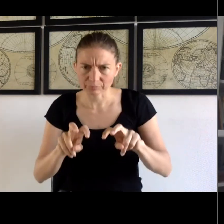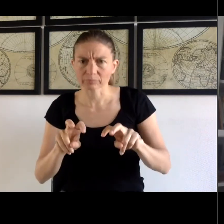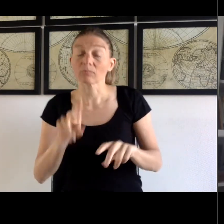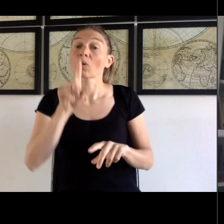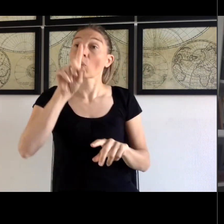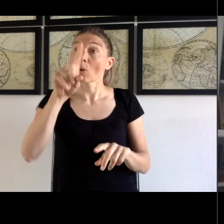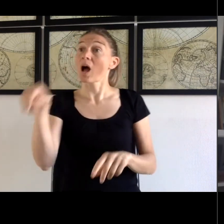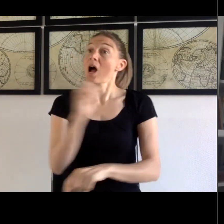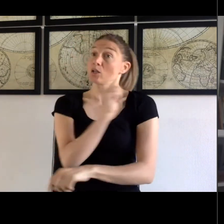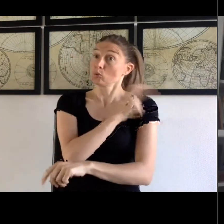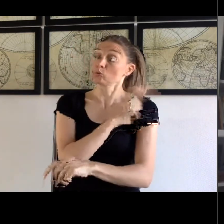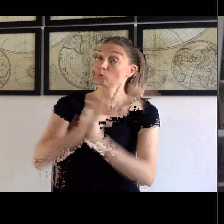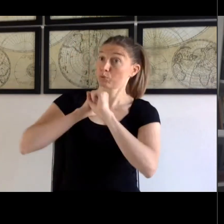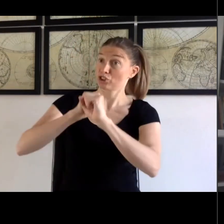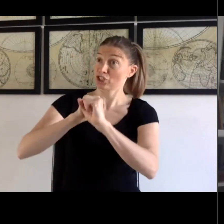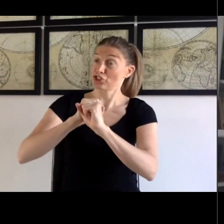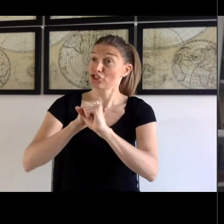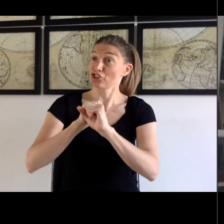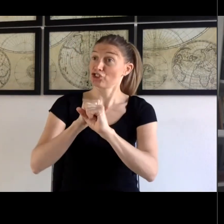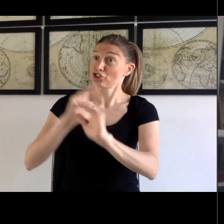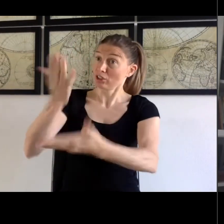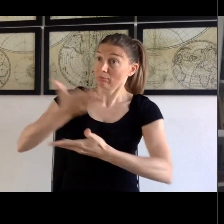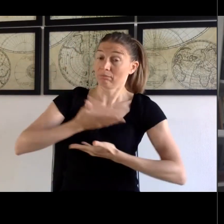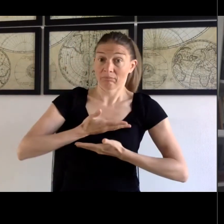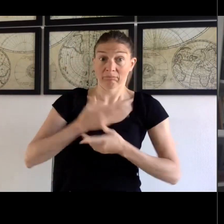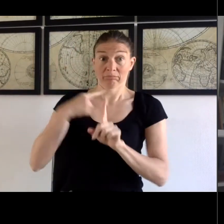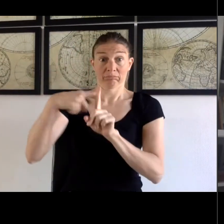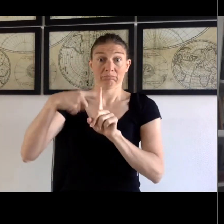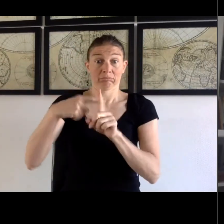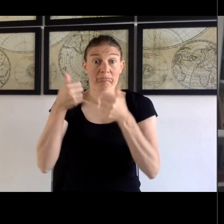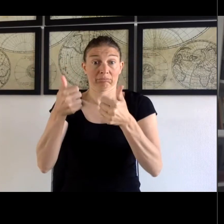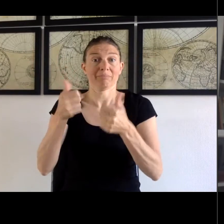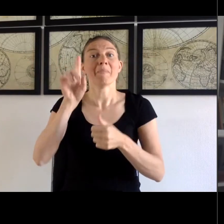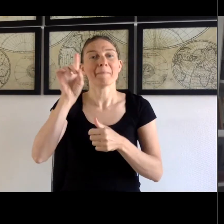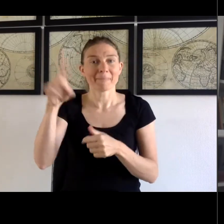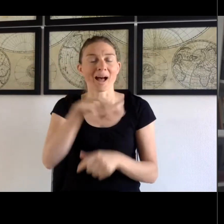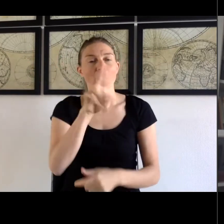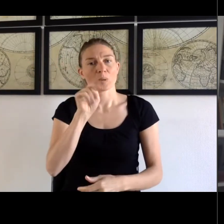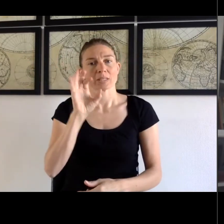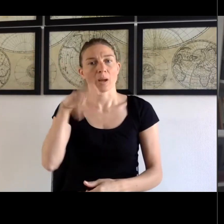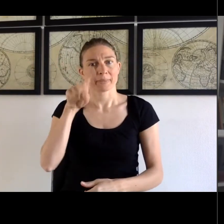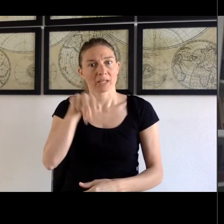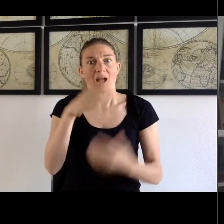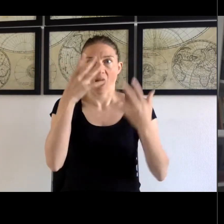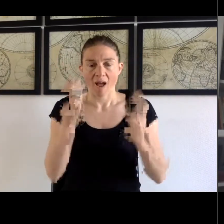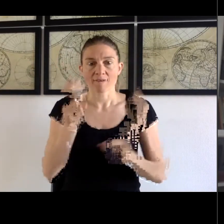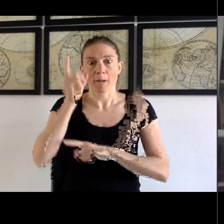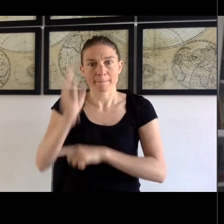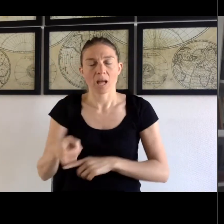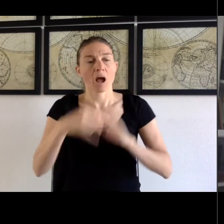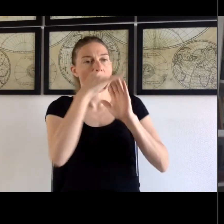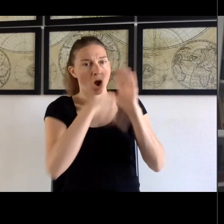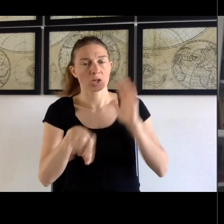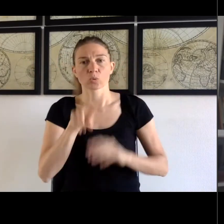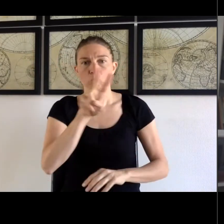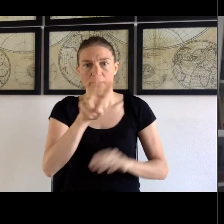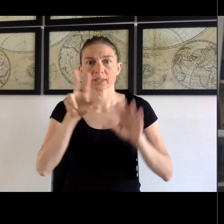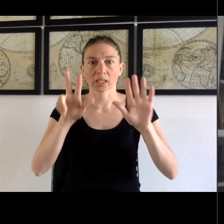persons with disabilities. As you know, the Convention on the Rights of Persons with Disabilities introduced a mandate on Article 28,